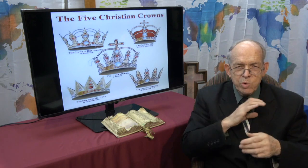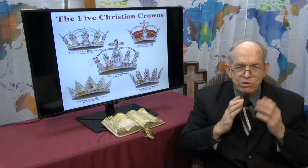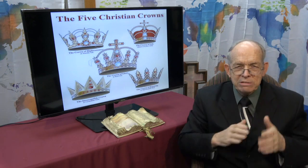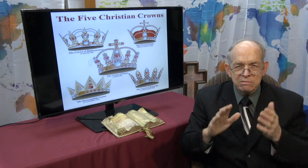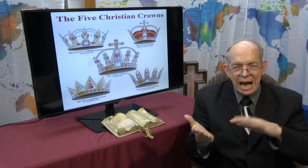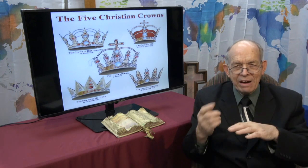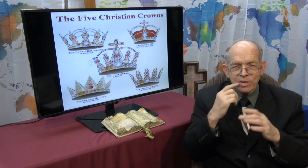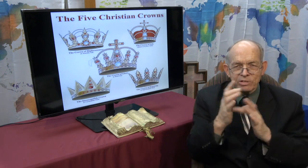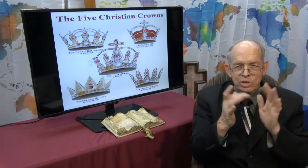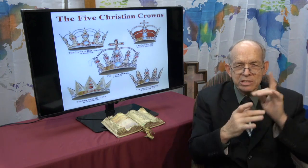Christians die for Jesus.